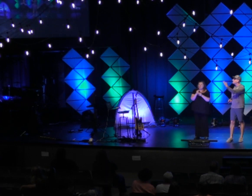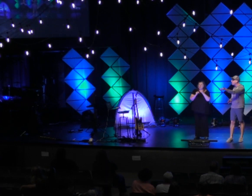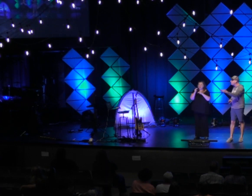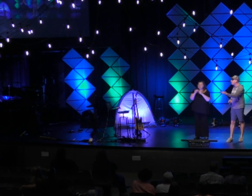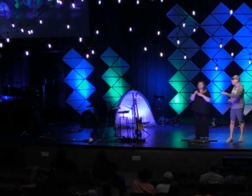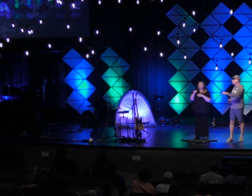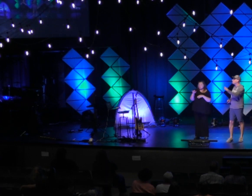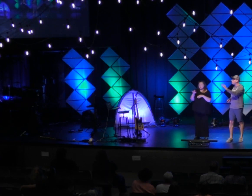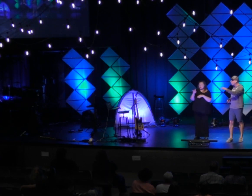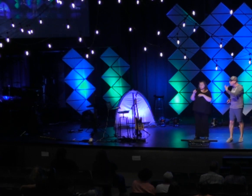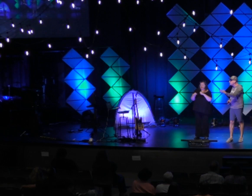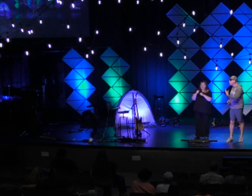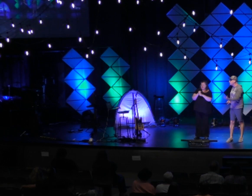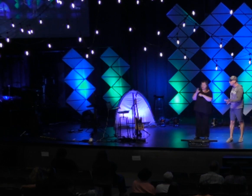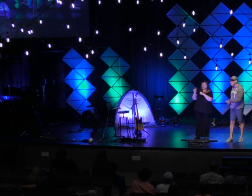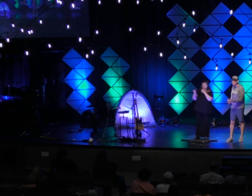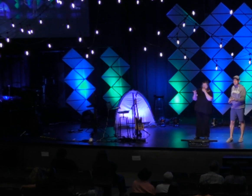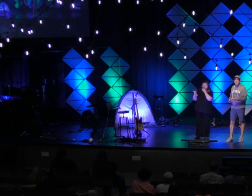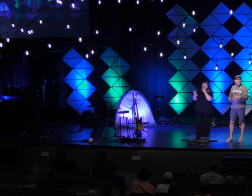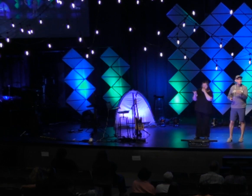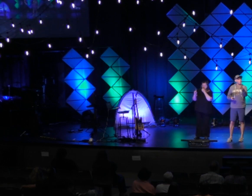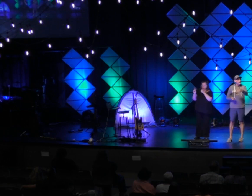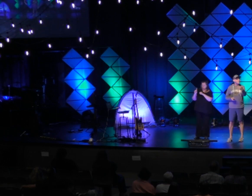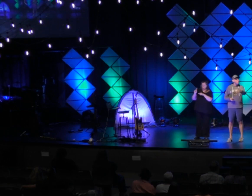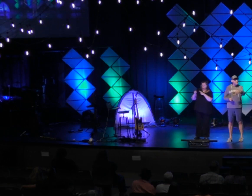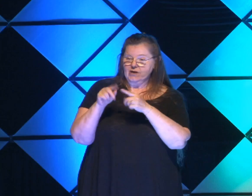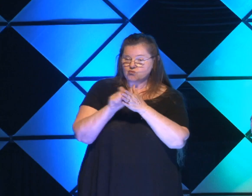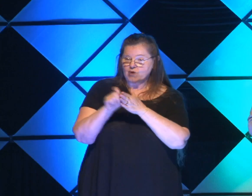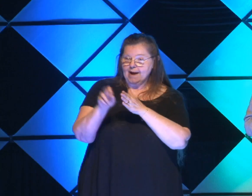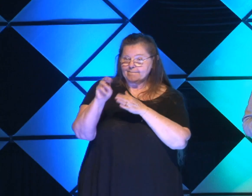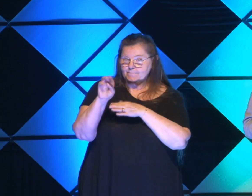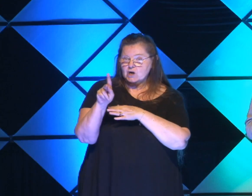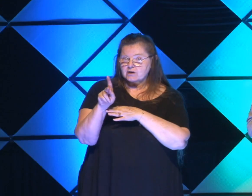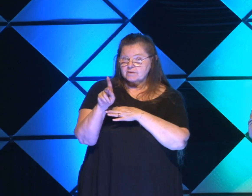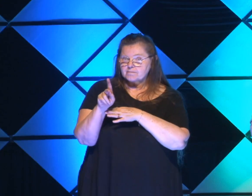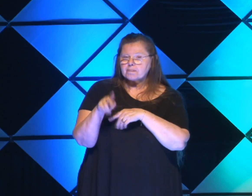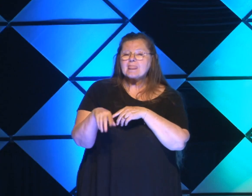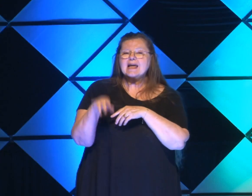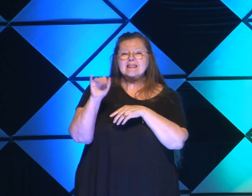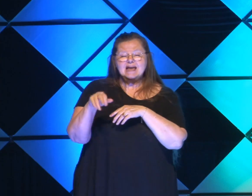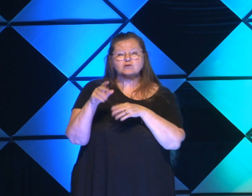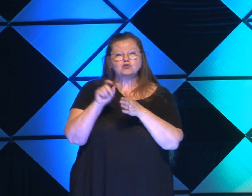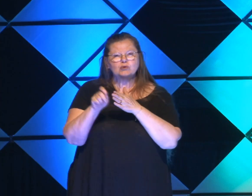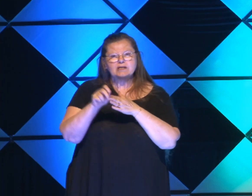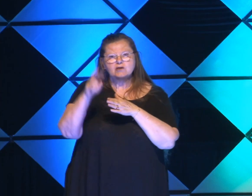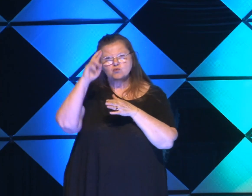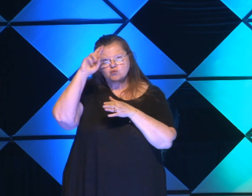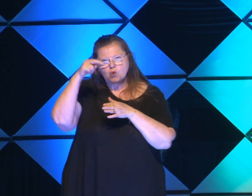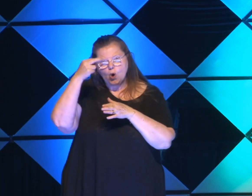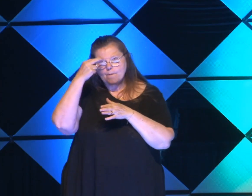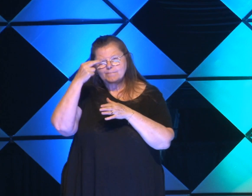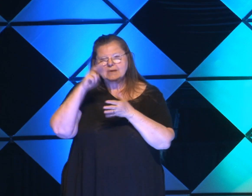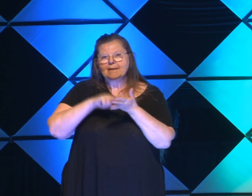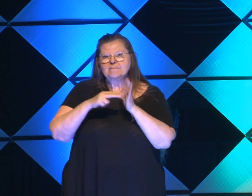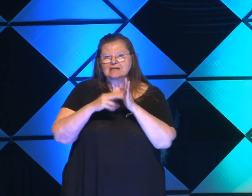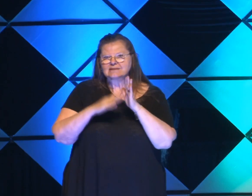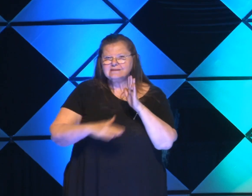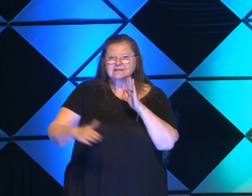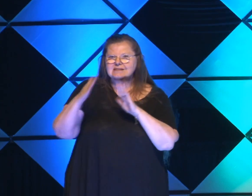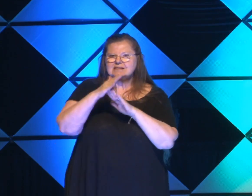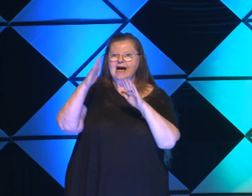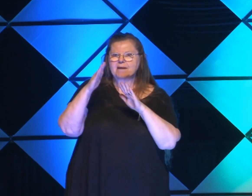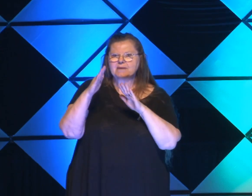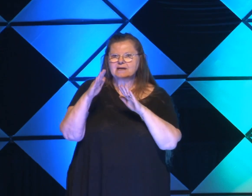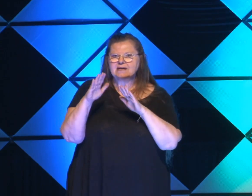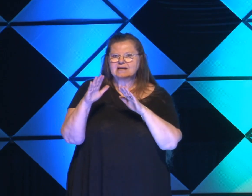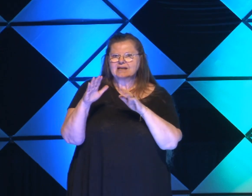year 70 comes where Mark is being written, and if Mark is in fact being written in Rome, it's almost the height of this. The